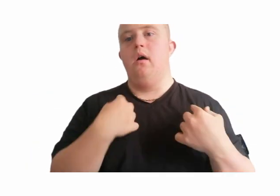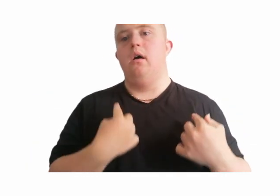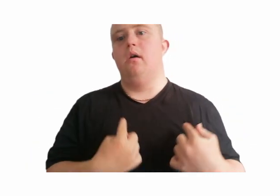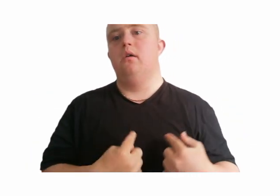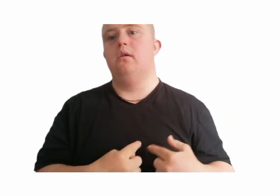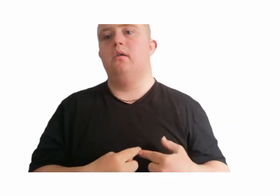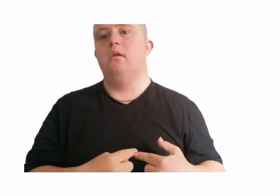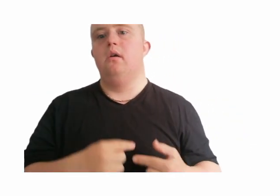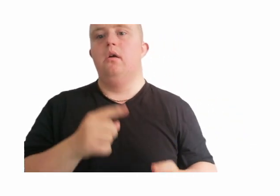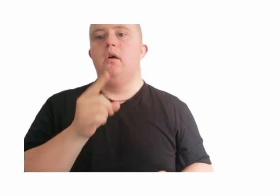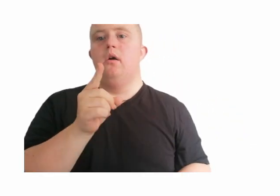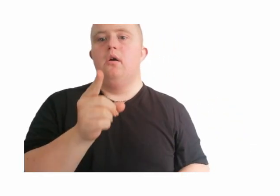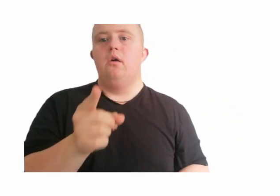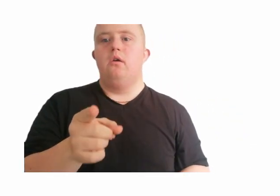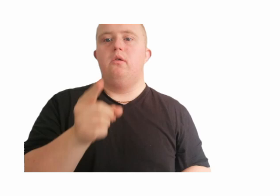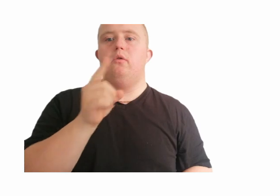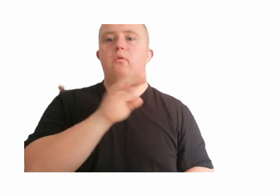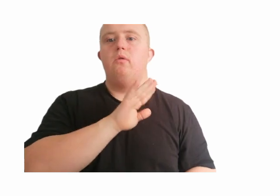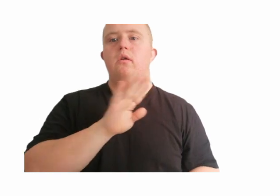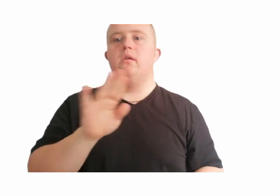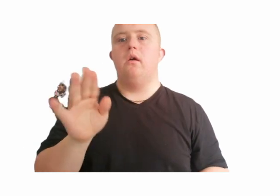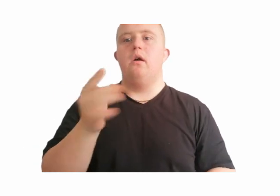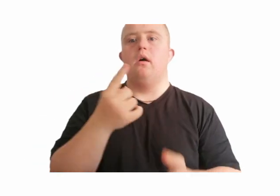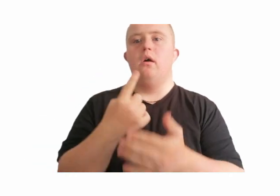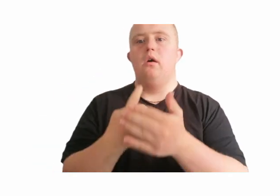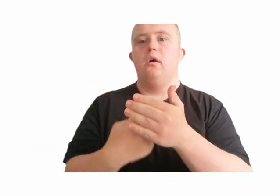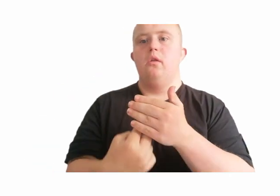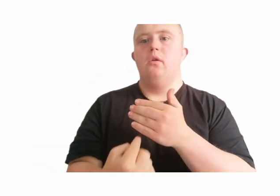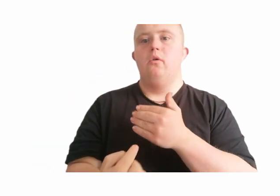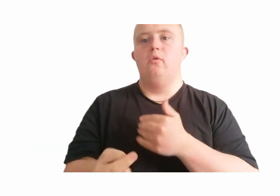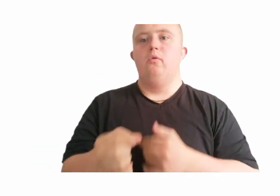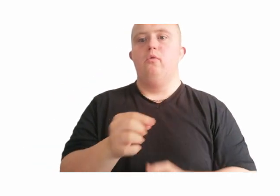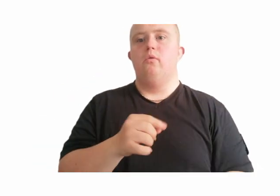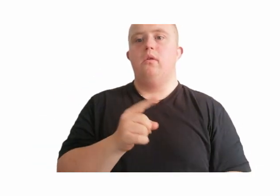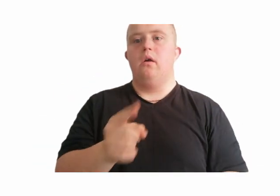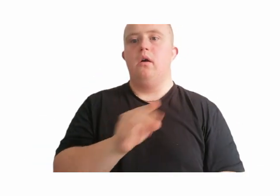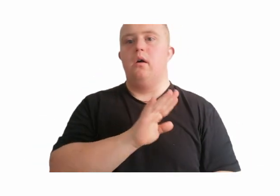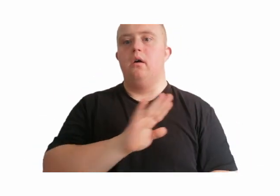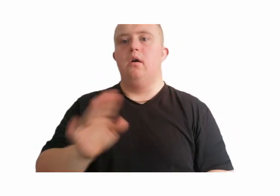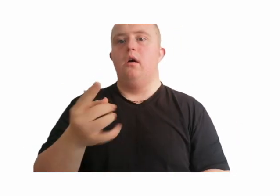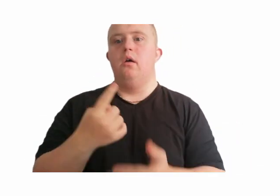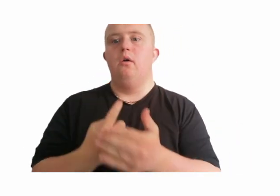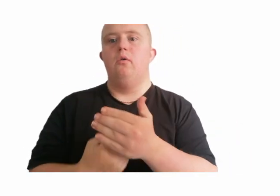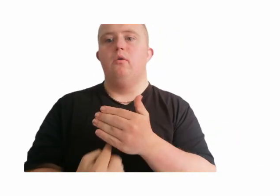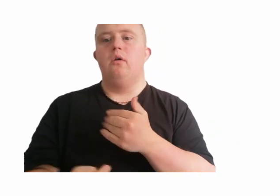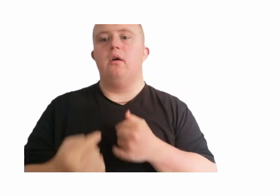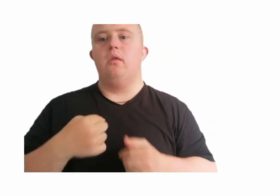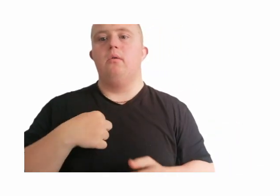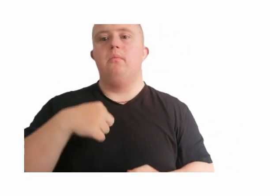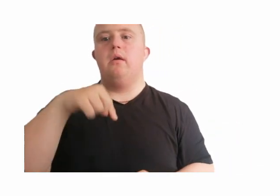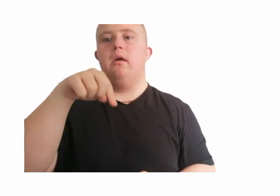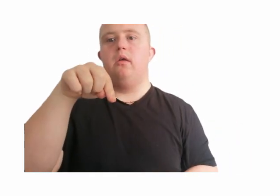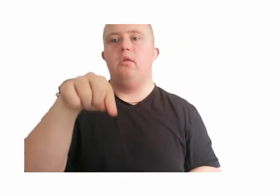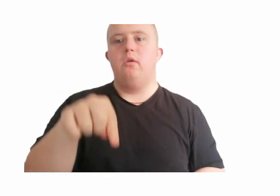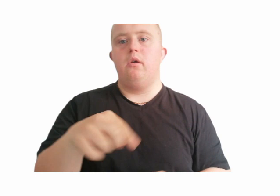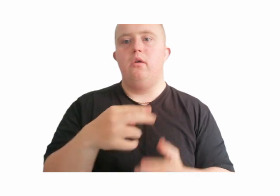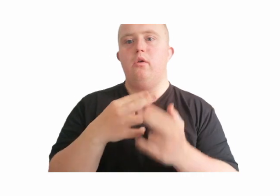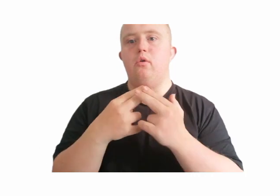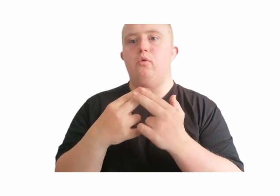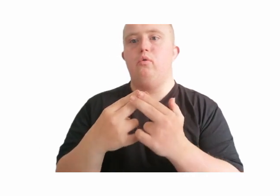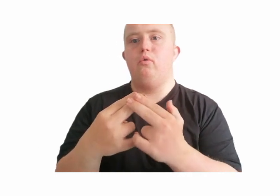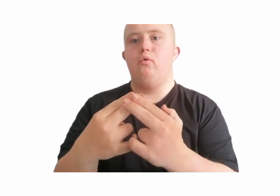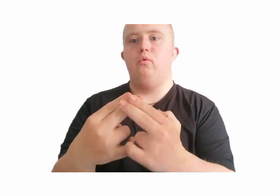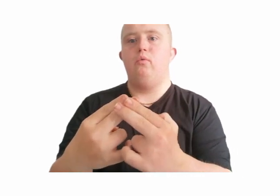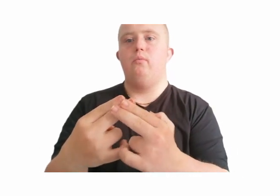heart But you are not alone, but I am here